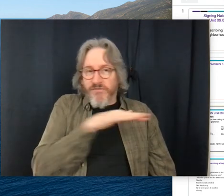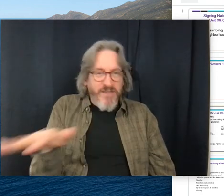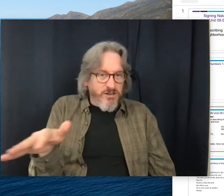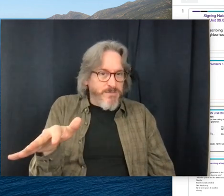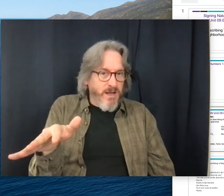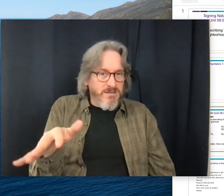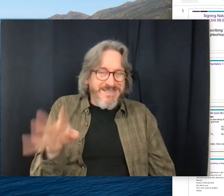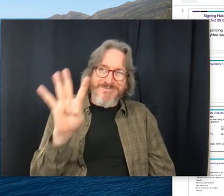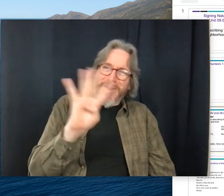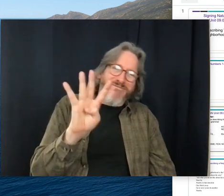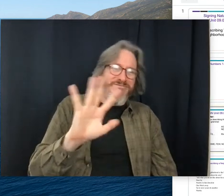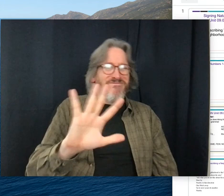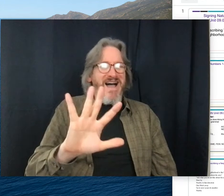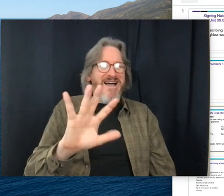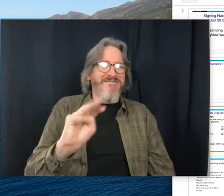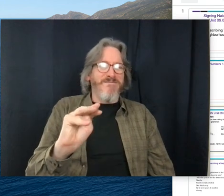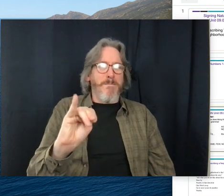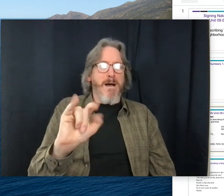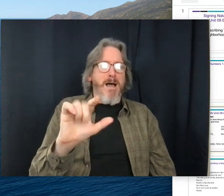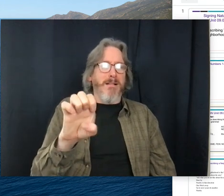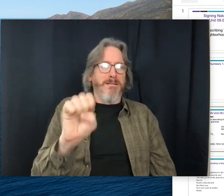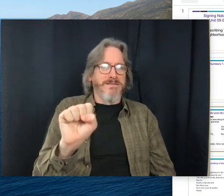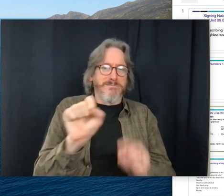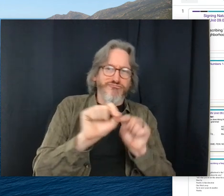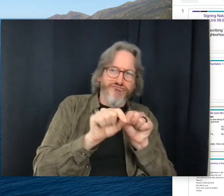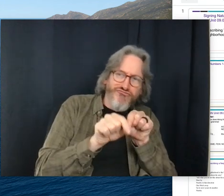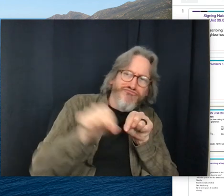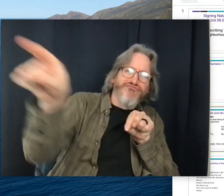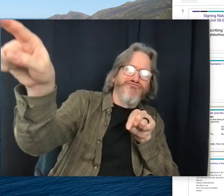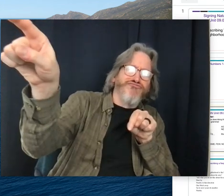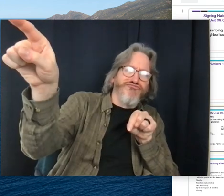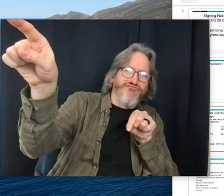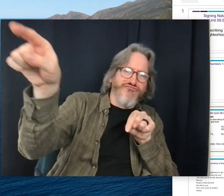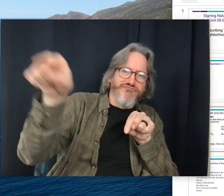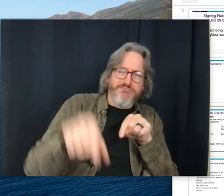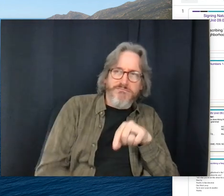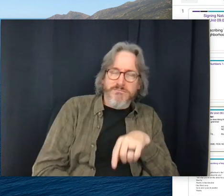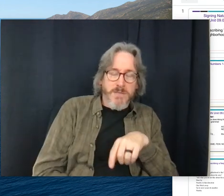Miles, we fingerspell. 5 miles.